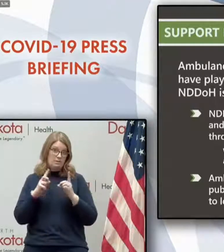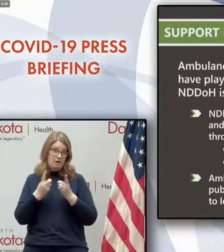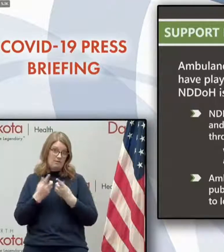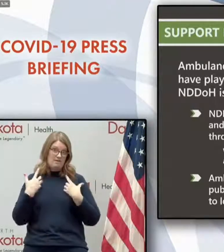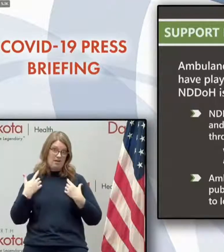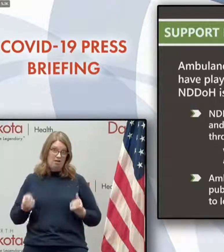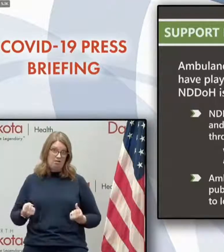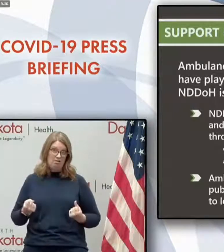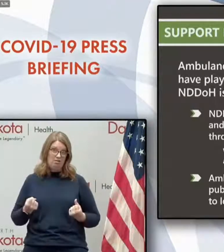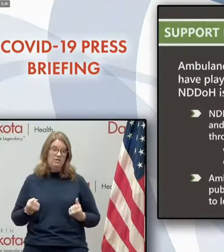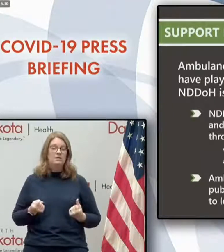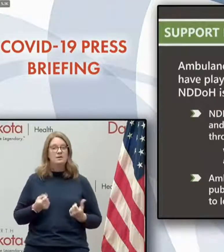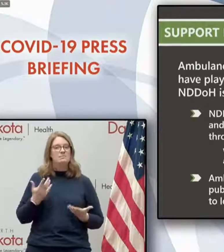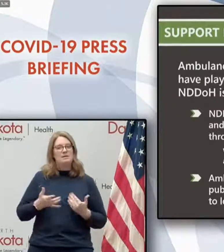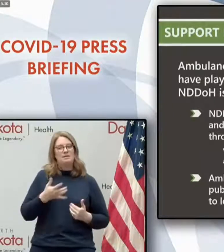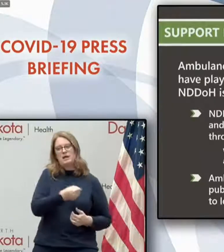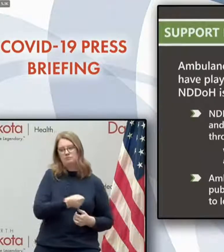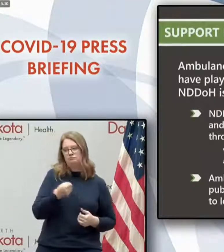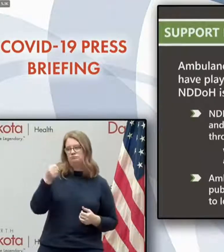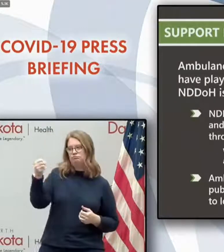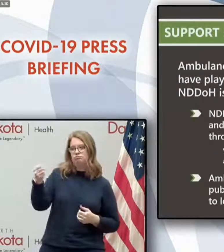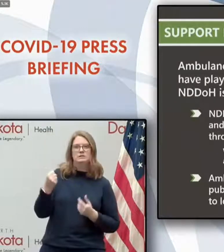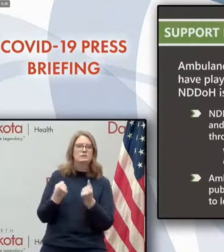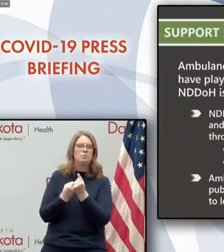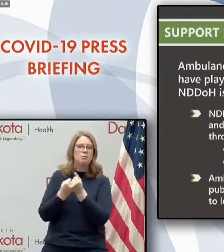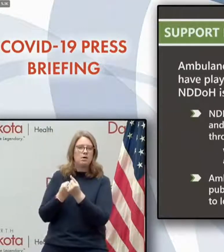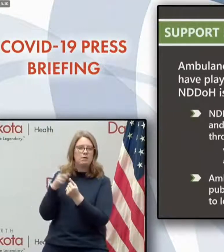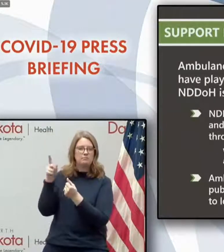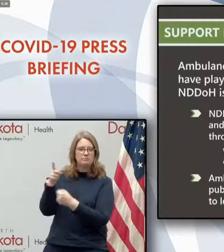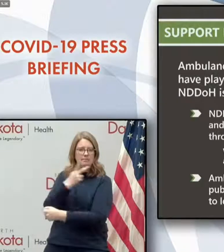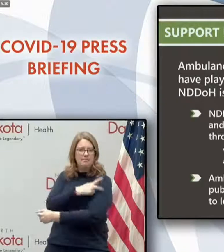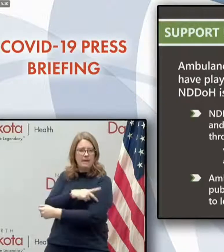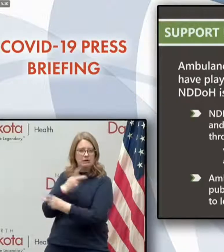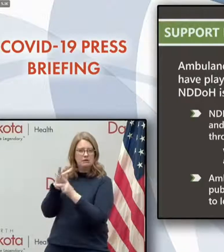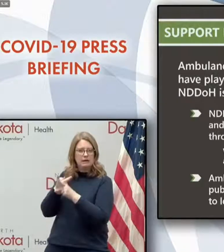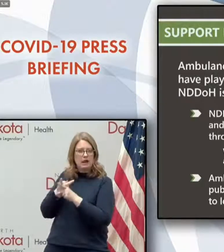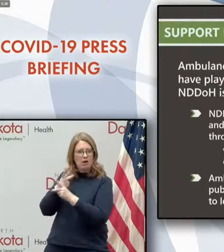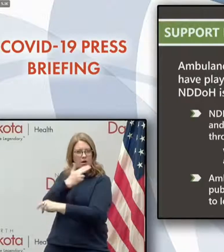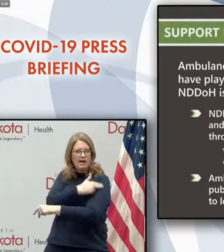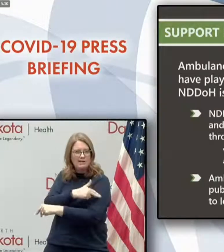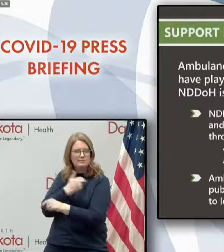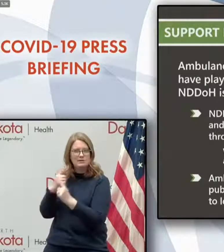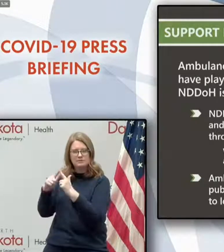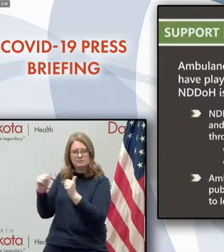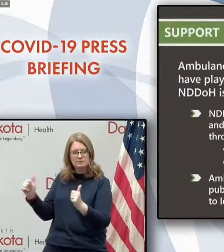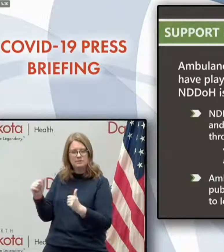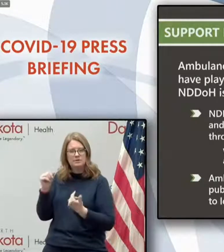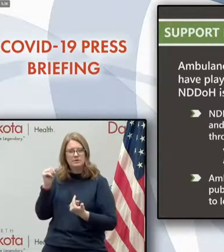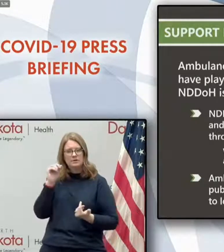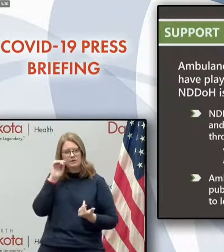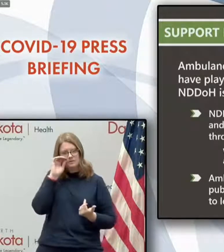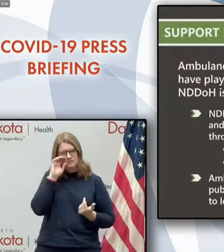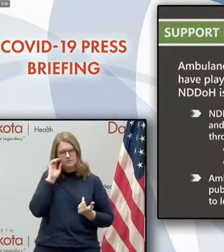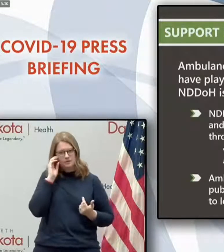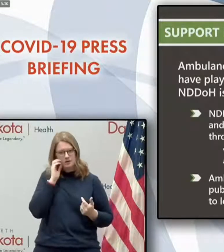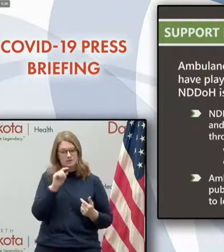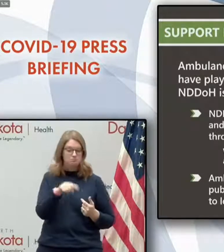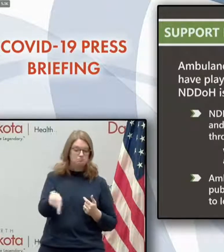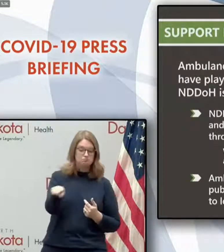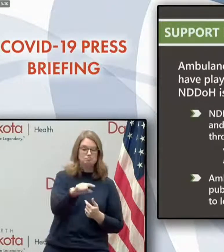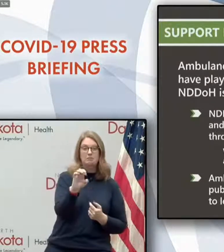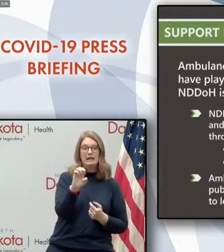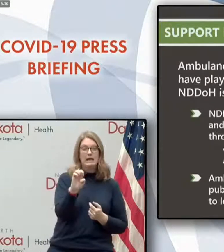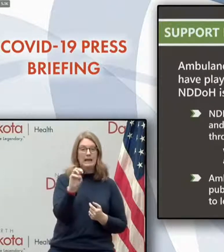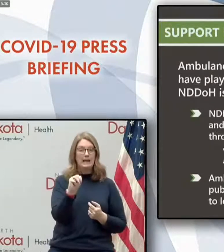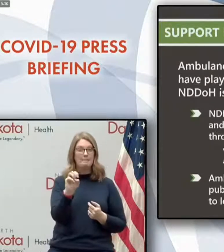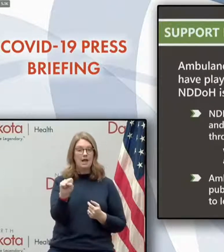be deployed to support inpatient care as needed, because the EMS folks are in a great